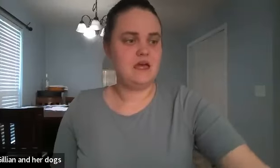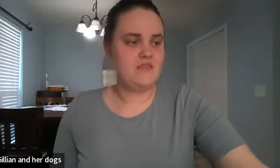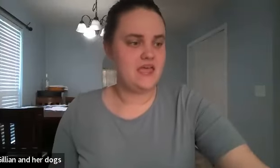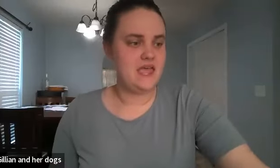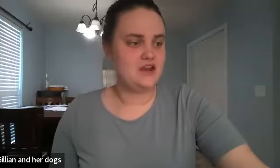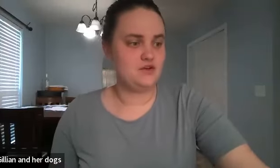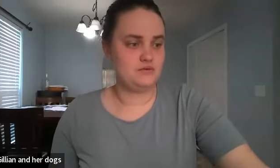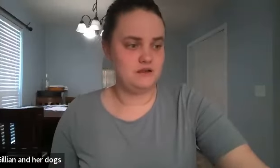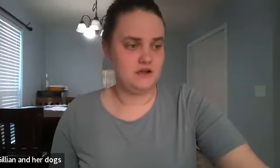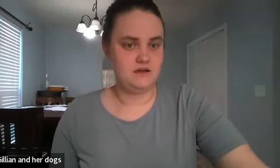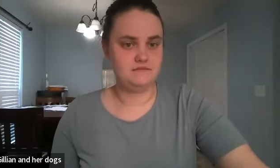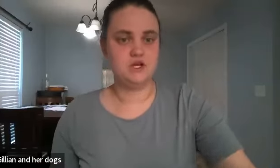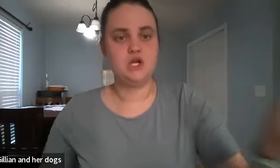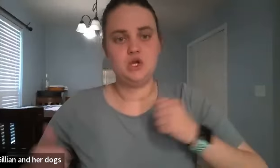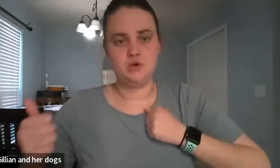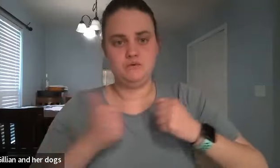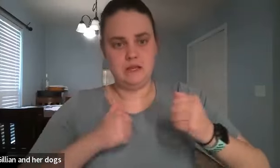And then gorilla, gorilla.